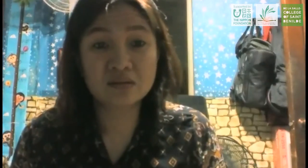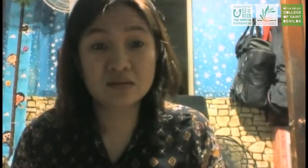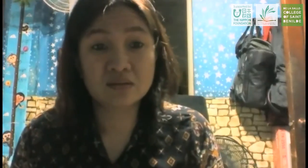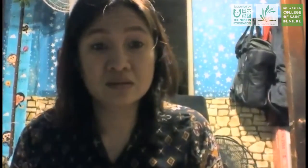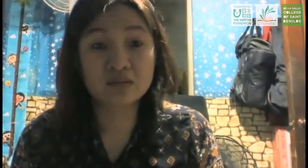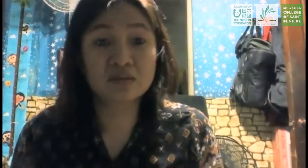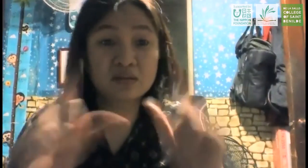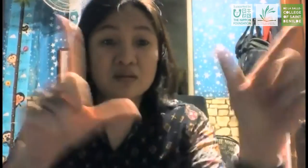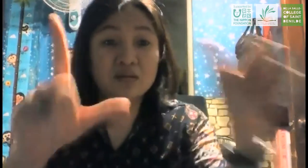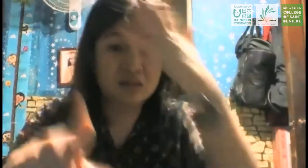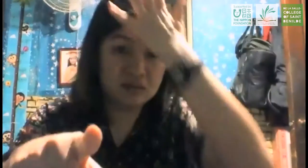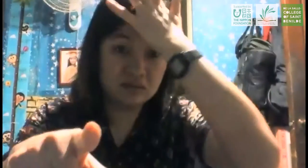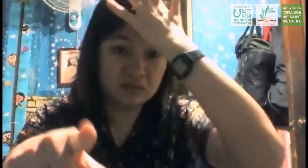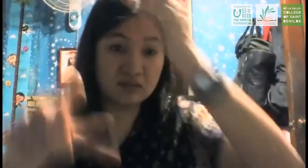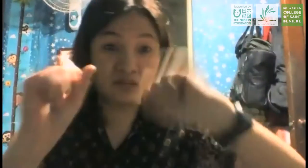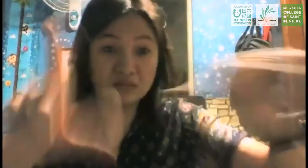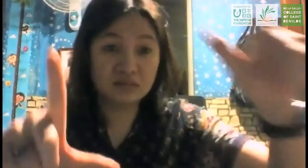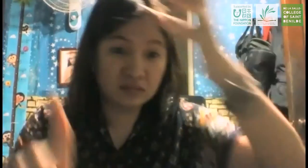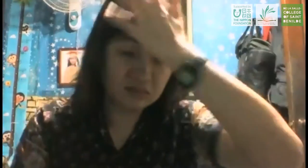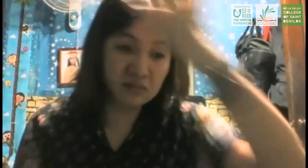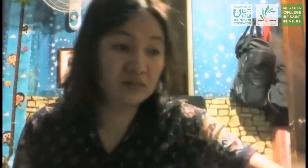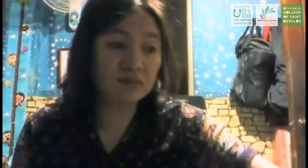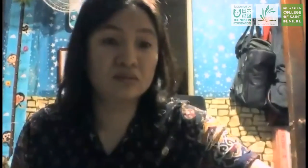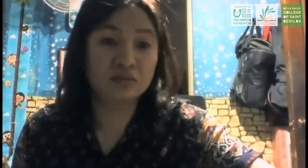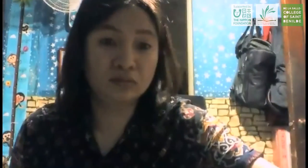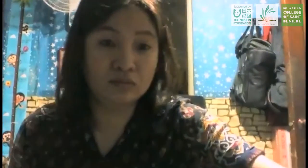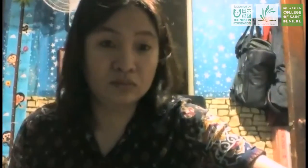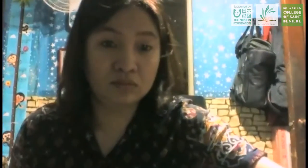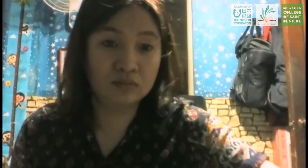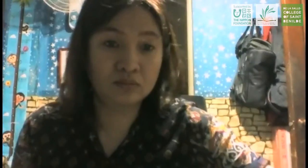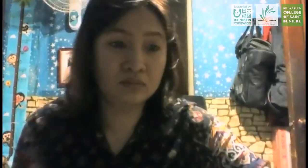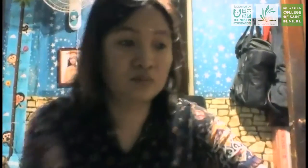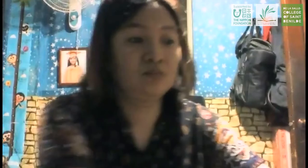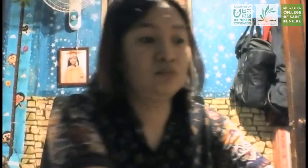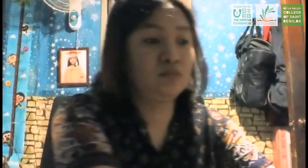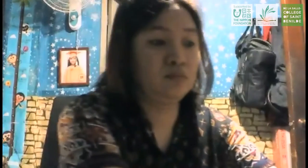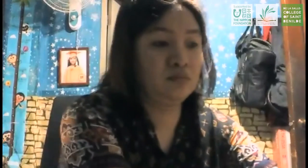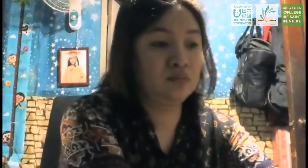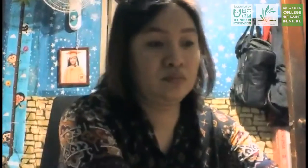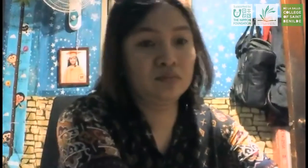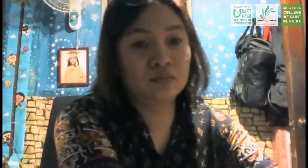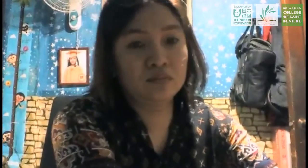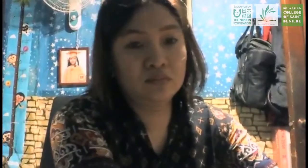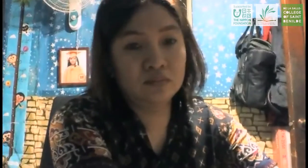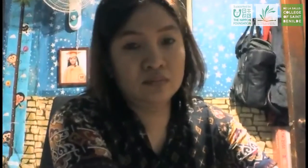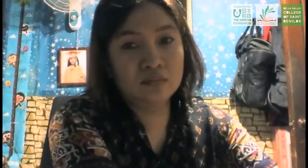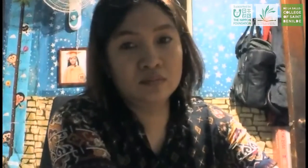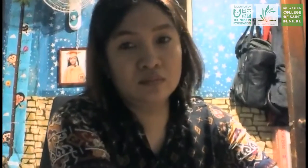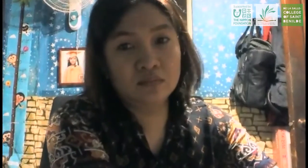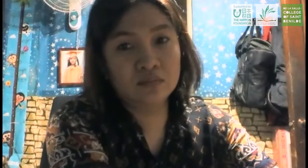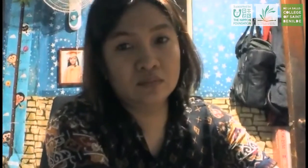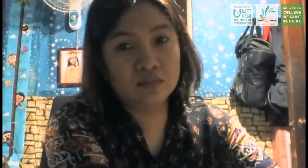that part is what I'm missing. Because I get that part where it has to be a complete information thing